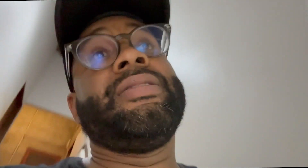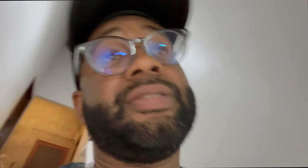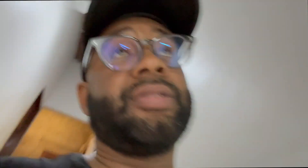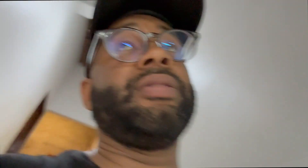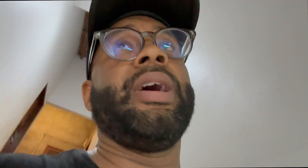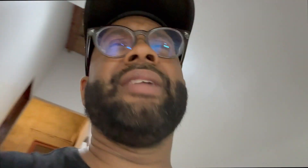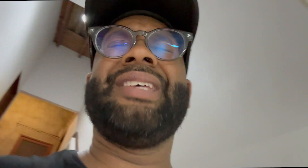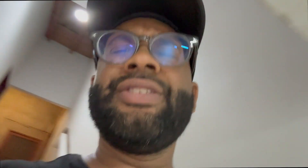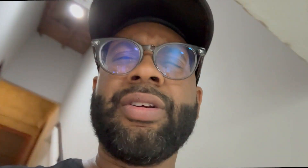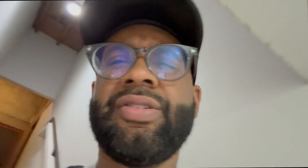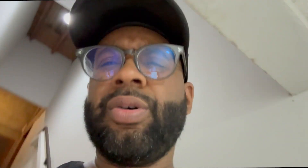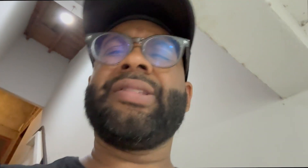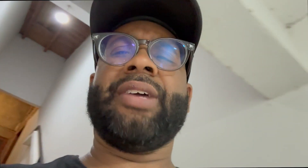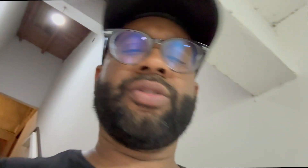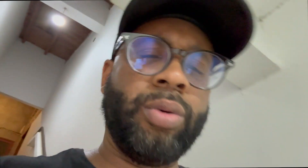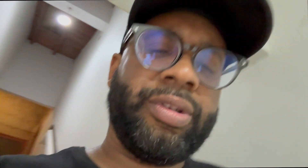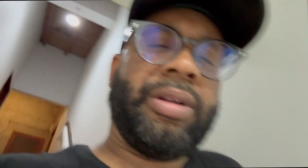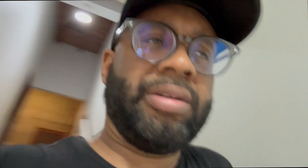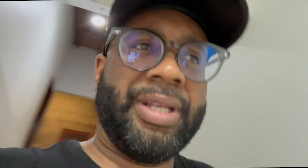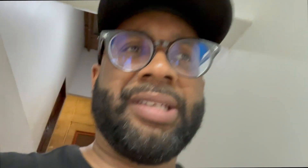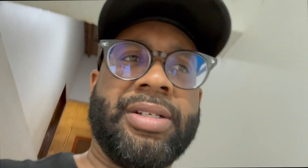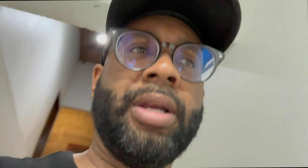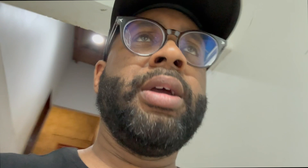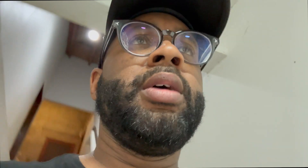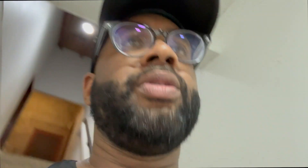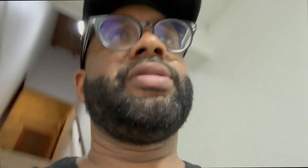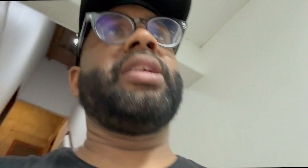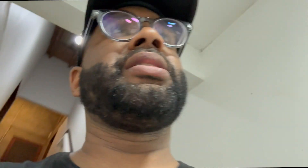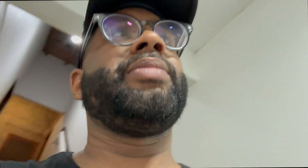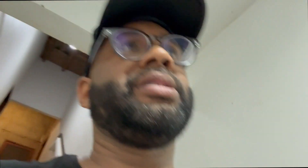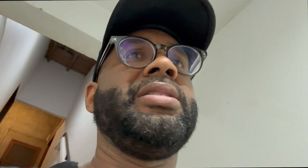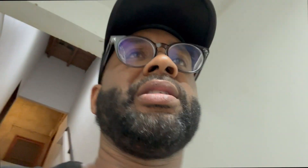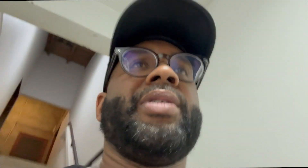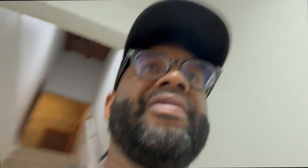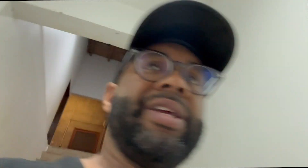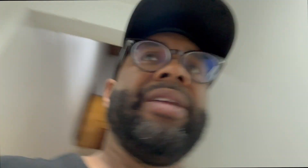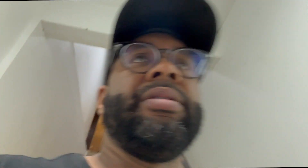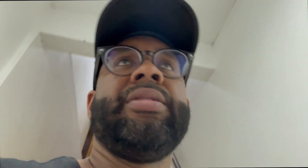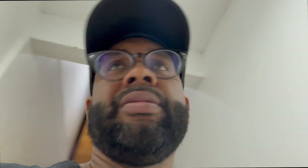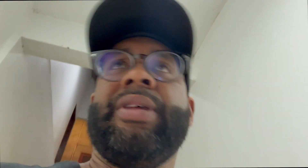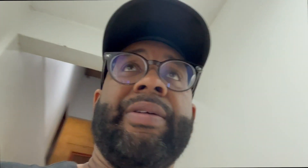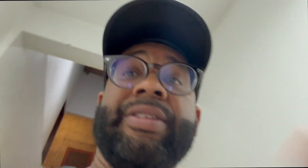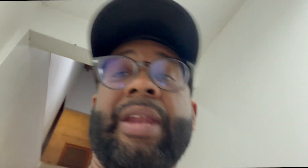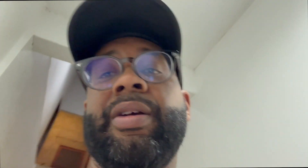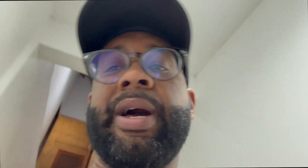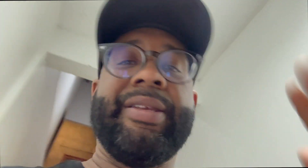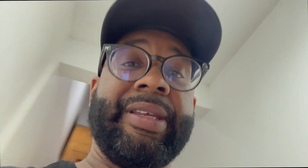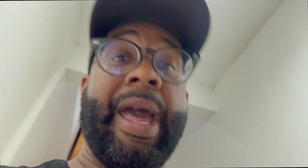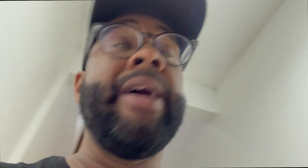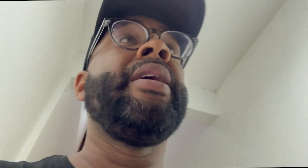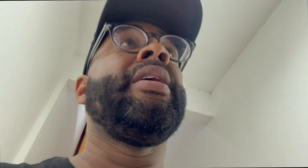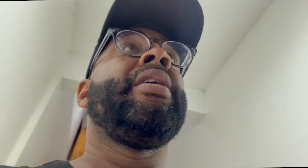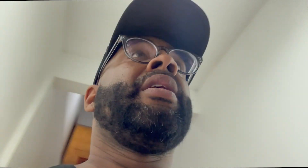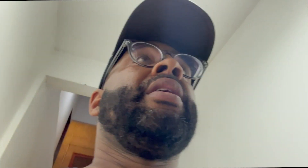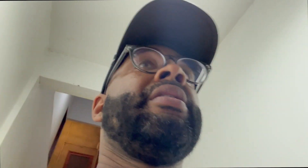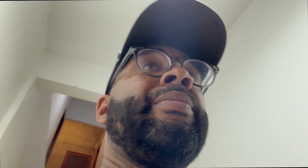this teacher school. It's like a school to learn to be a teacher, where you study to be a teacher or whatever to get. Anyways, I don't know how to say that. But